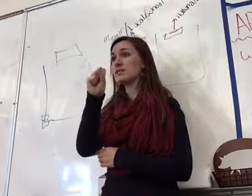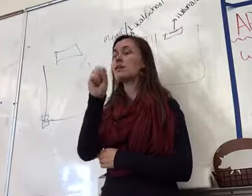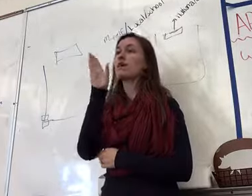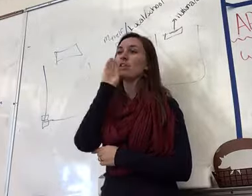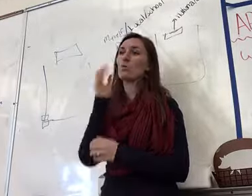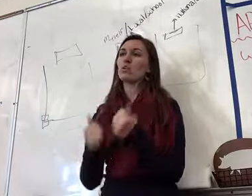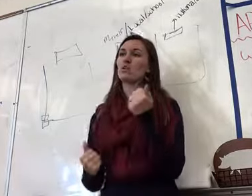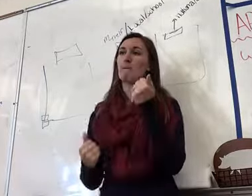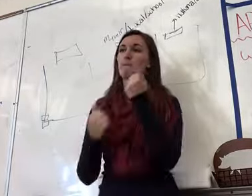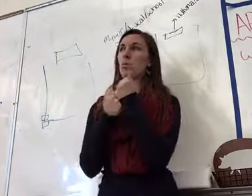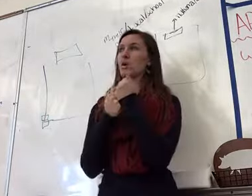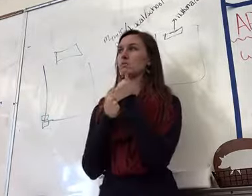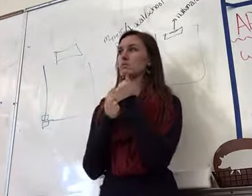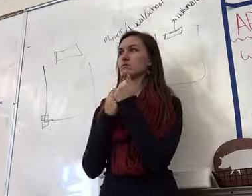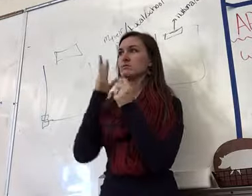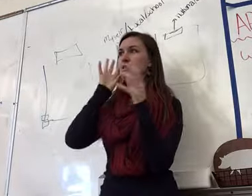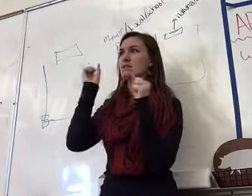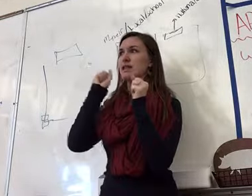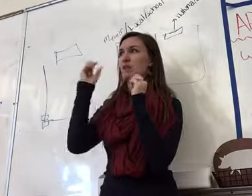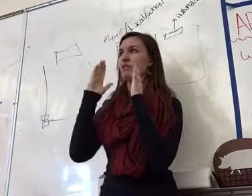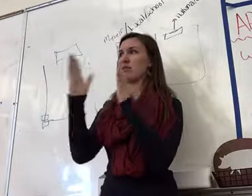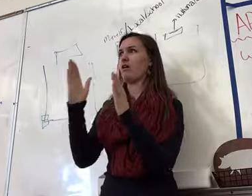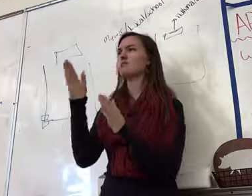Constitution. Will you shut the door?